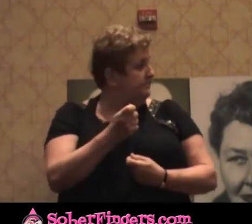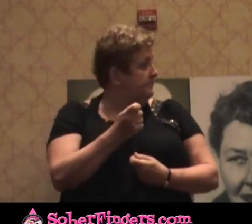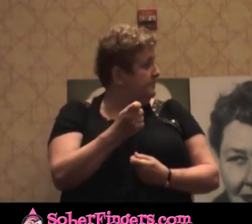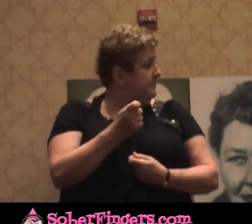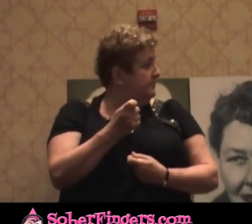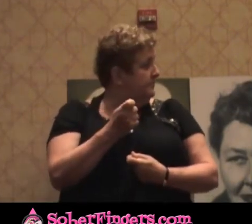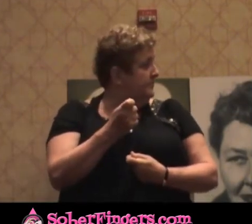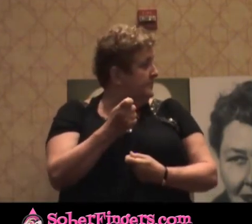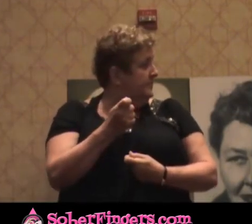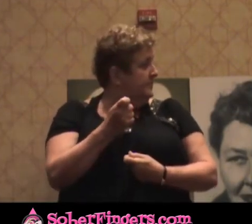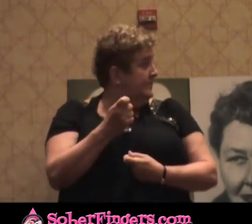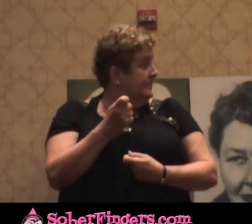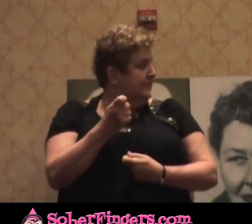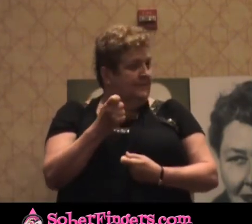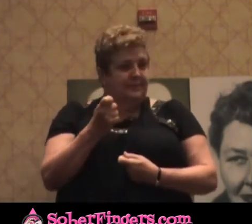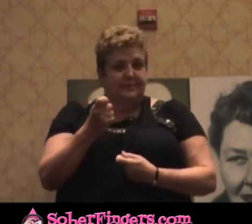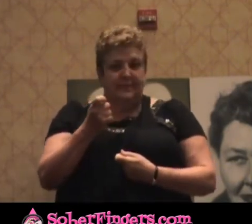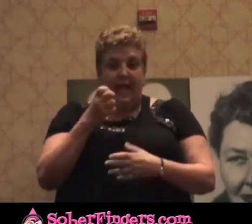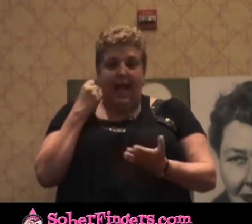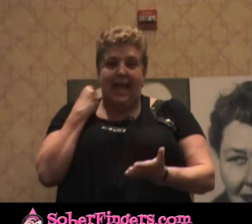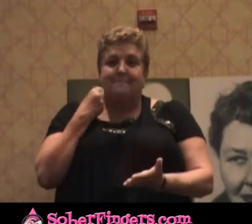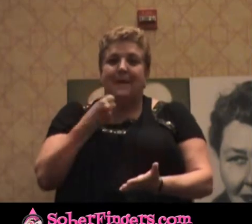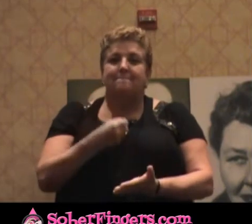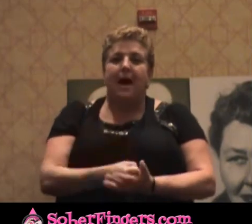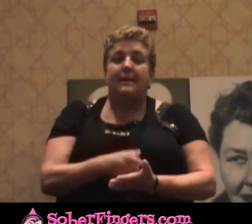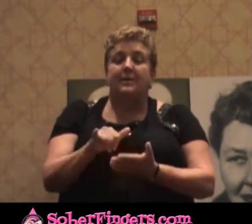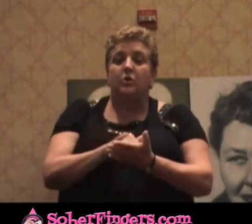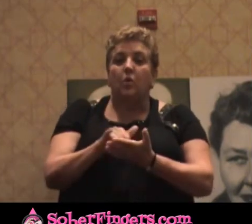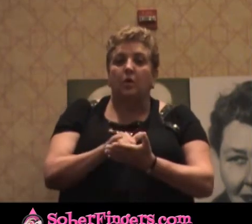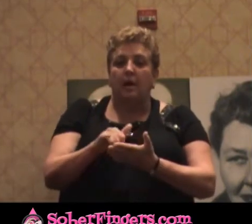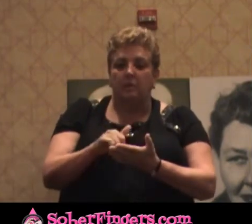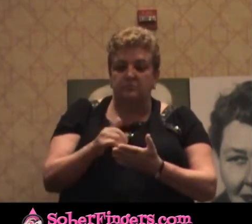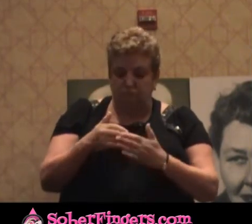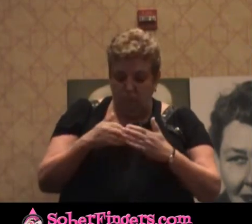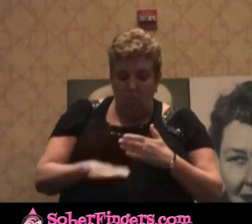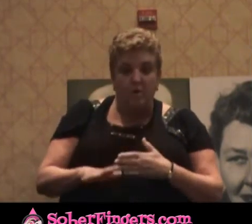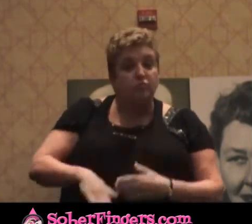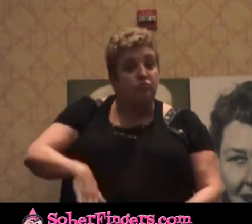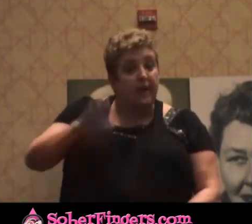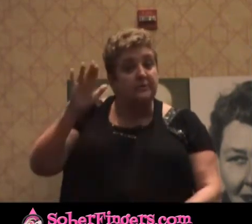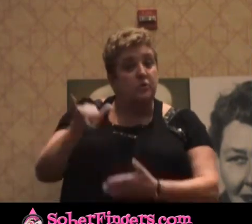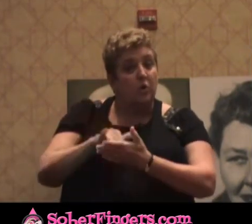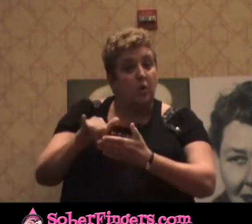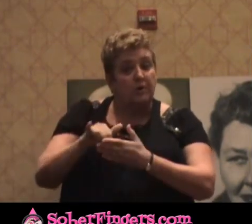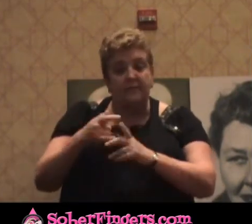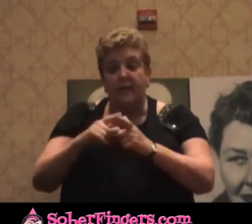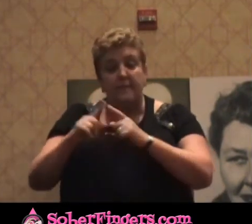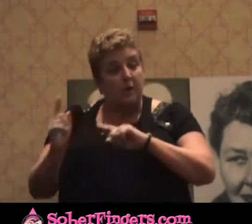hit my bottom in New York. I was born and raised in New York City. And I went to California to get sober.